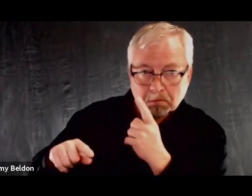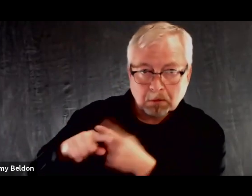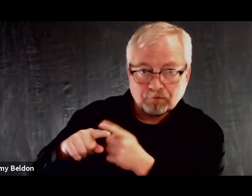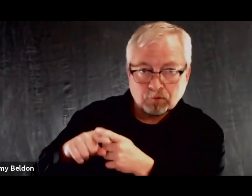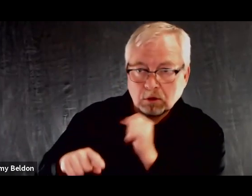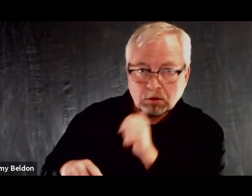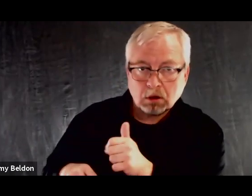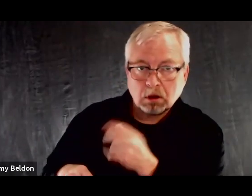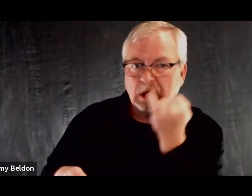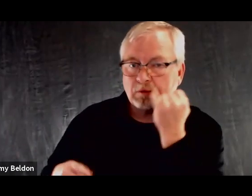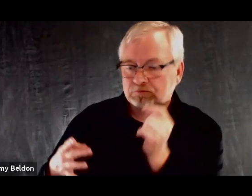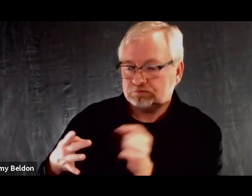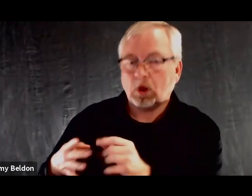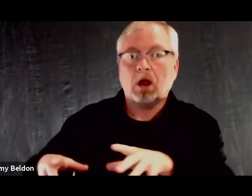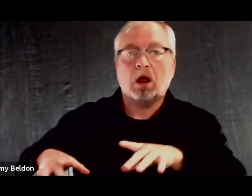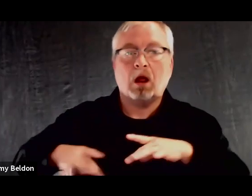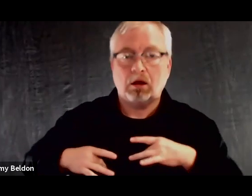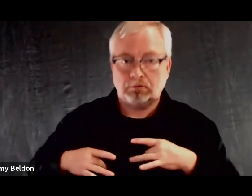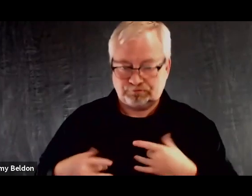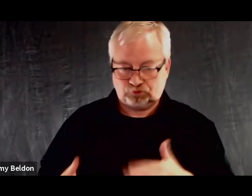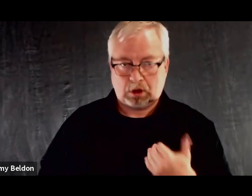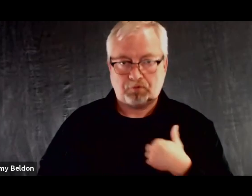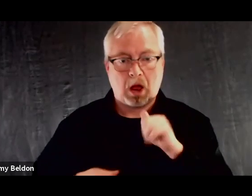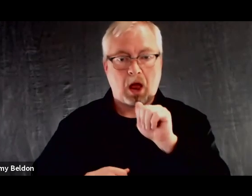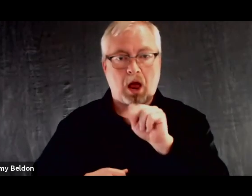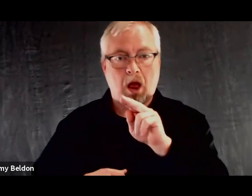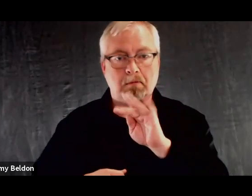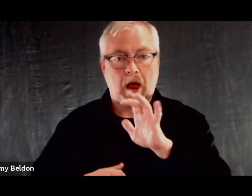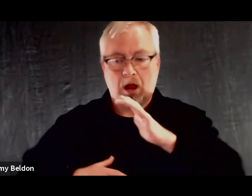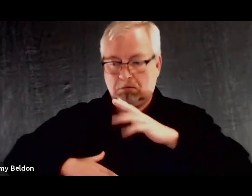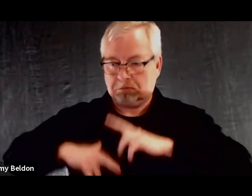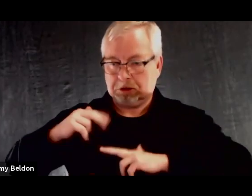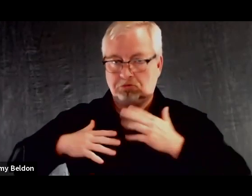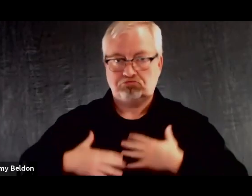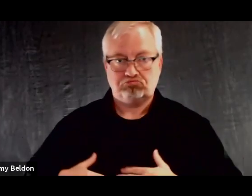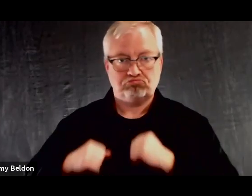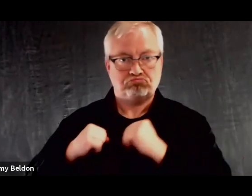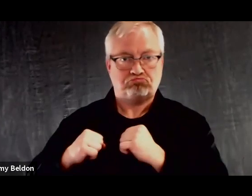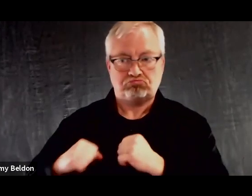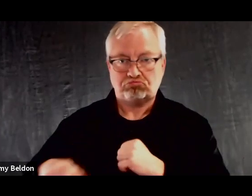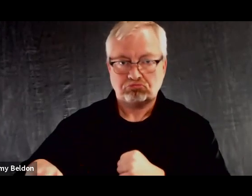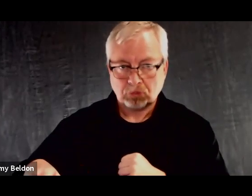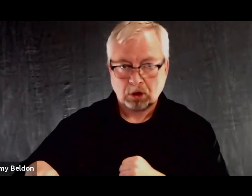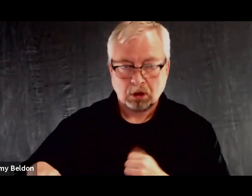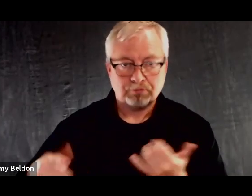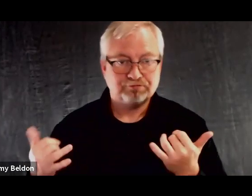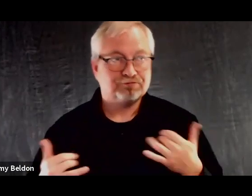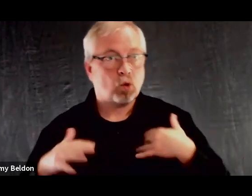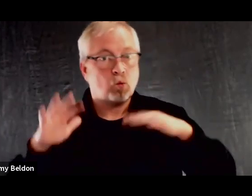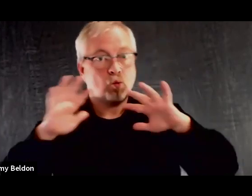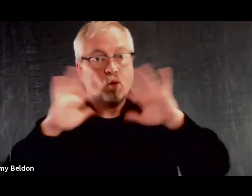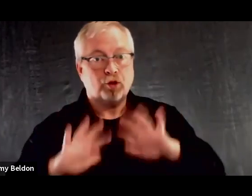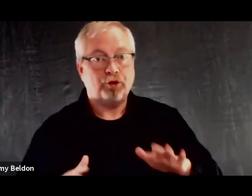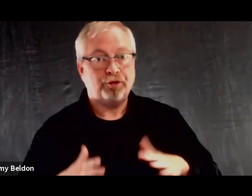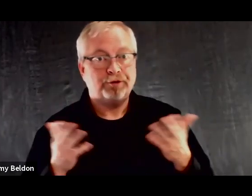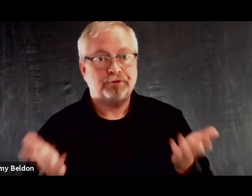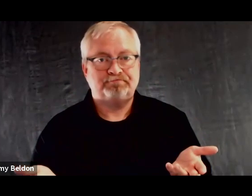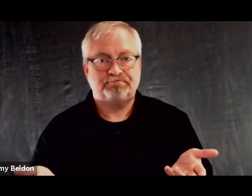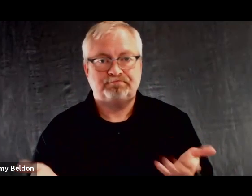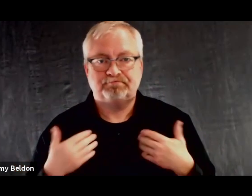And I think we do, whether they're, I don't have any insight into whether